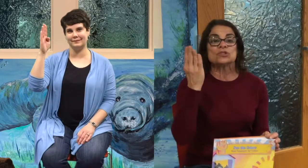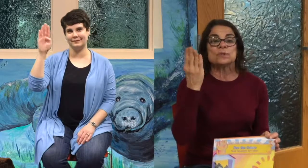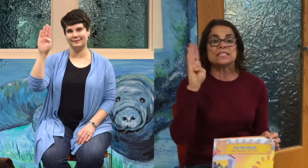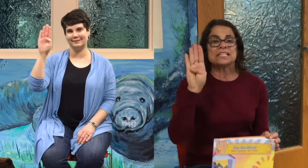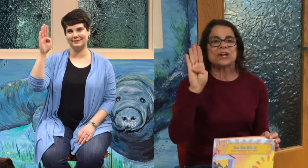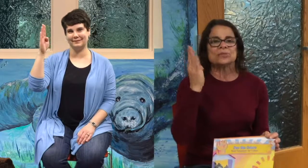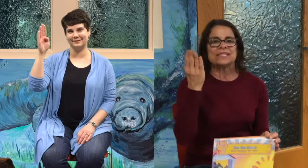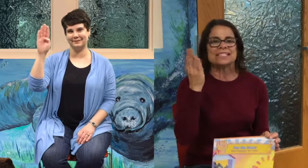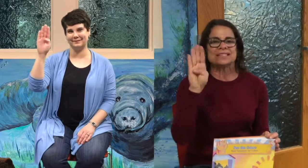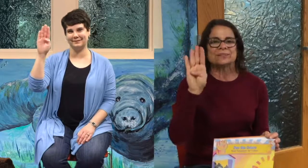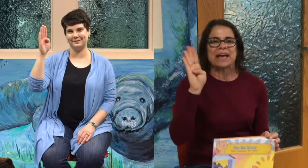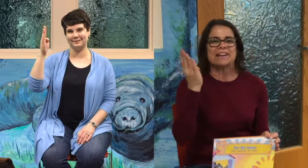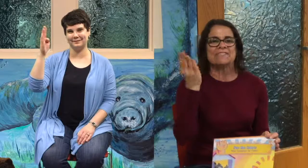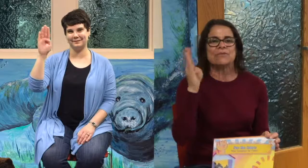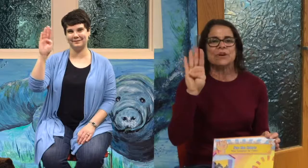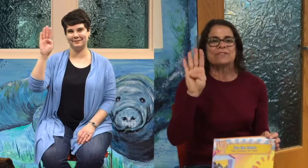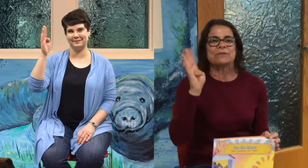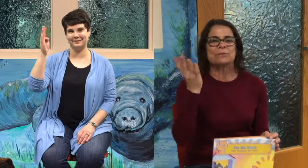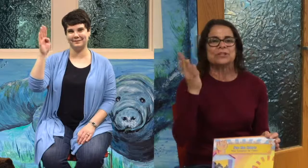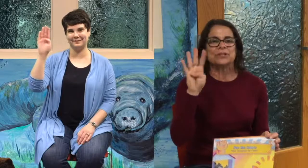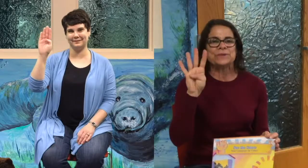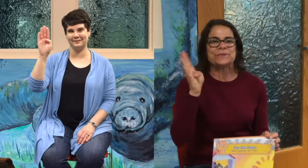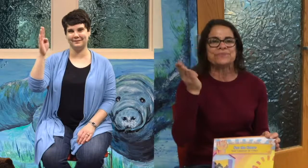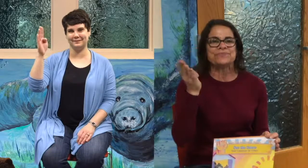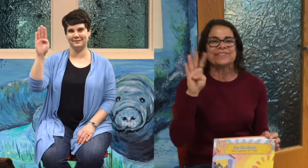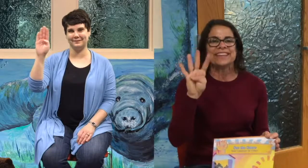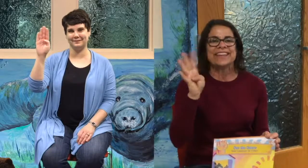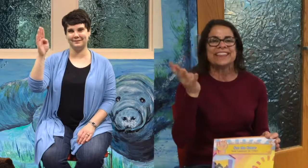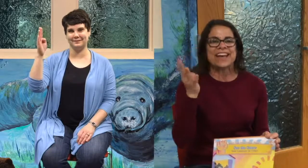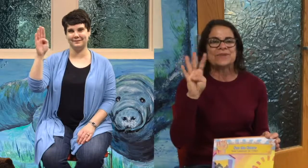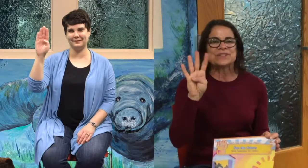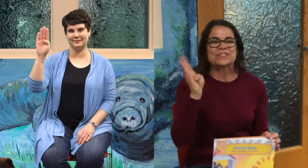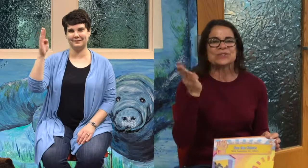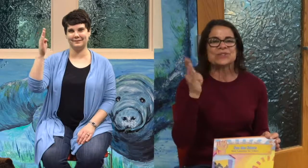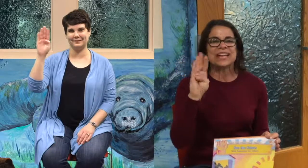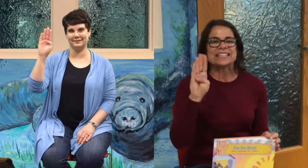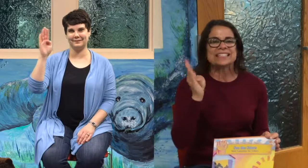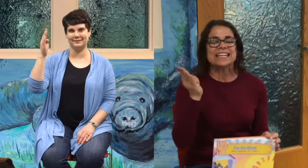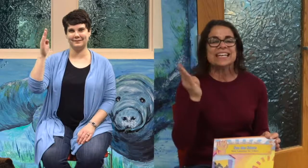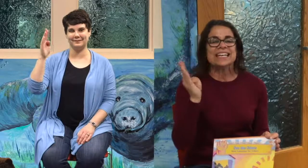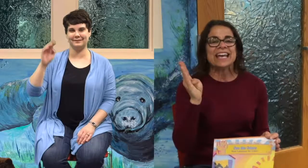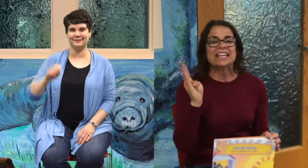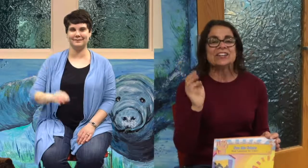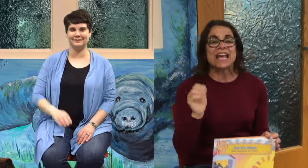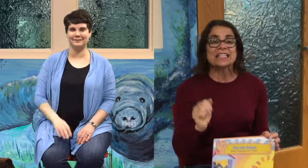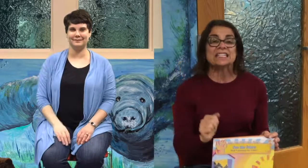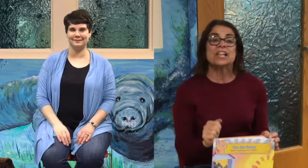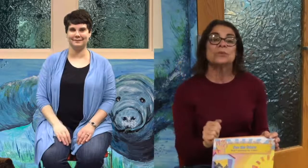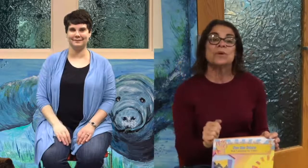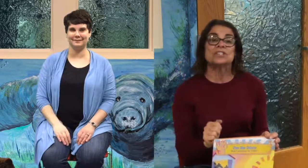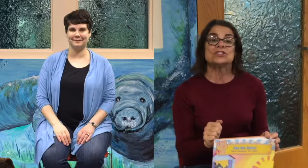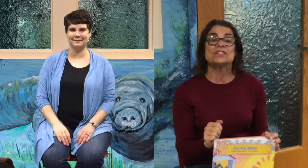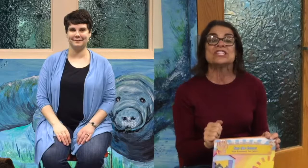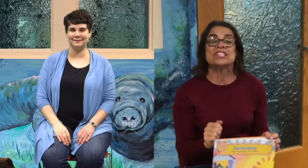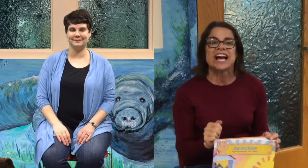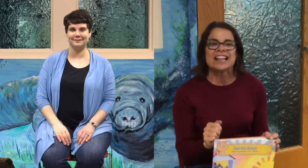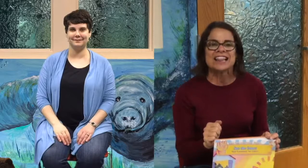twist our wrist back and forth for blue. That was great. And our last color we're going to learn is